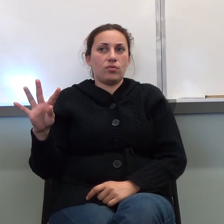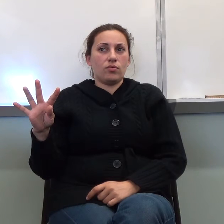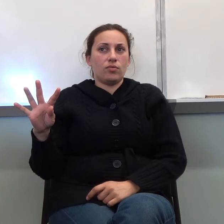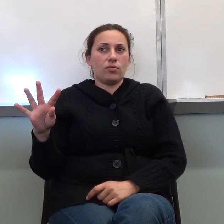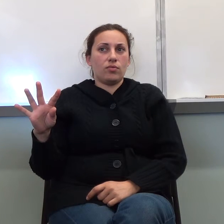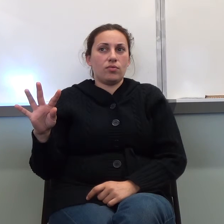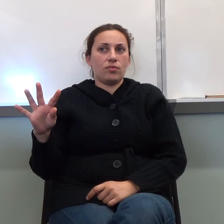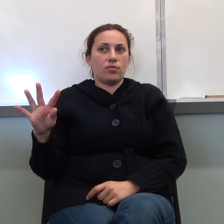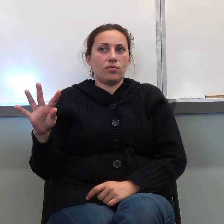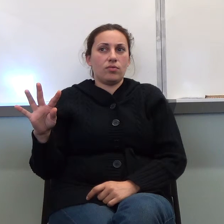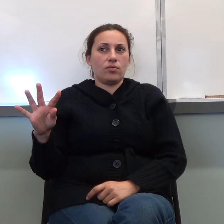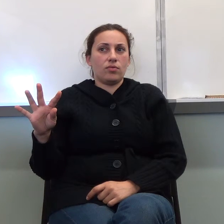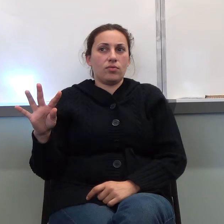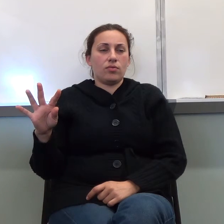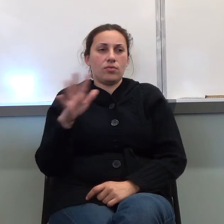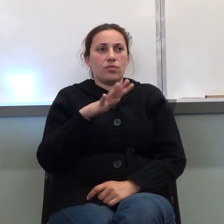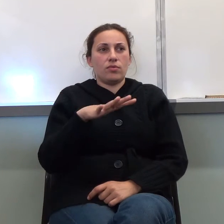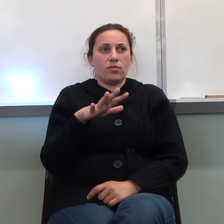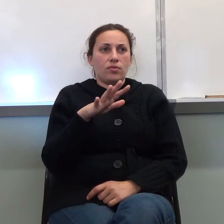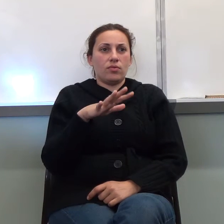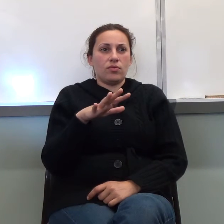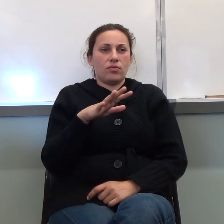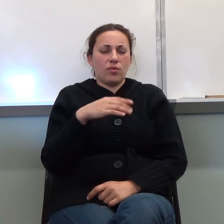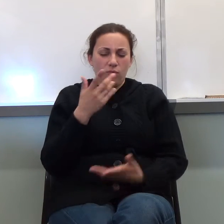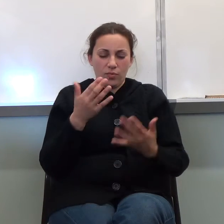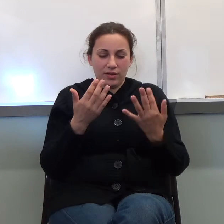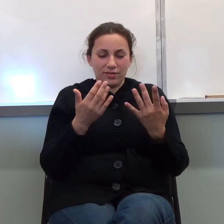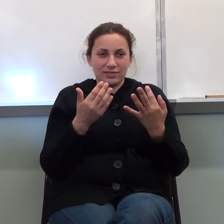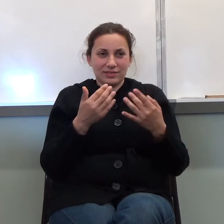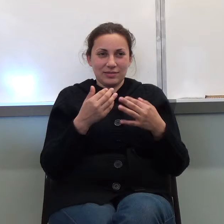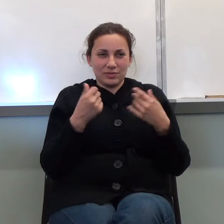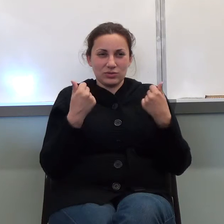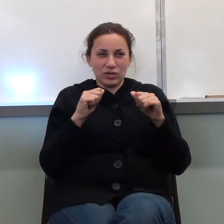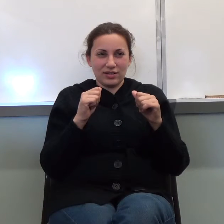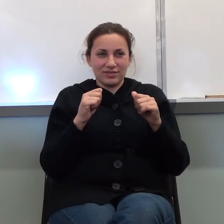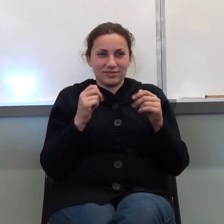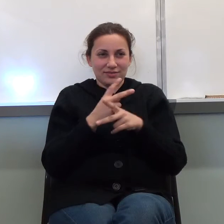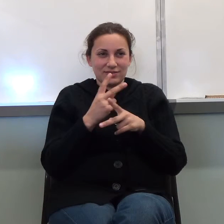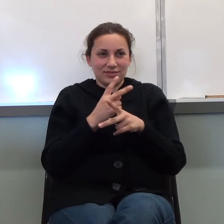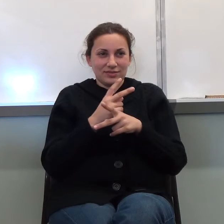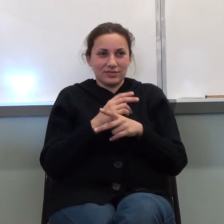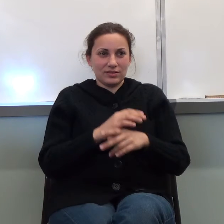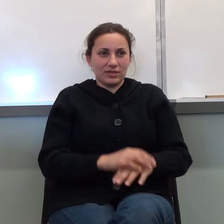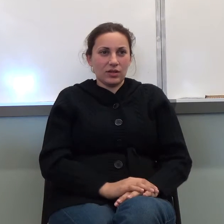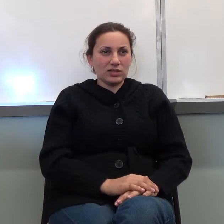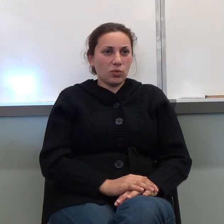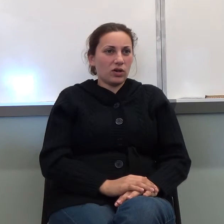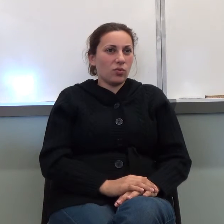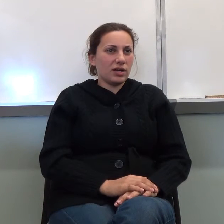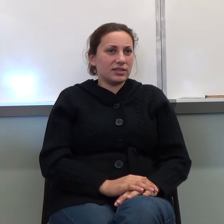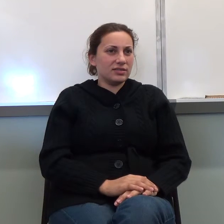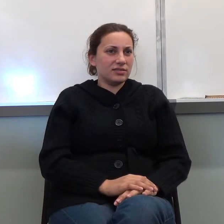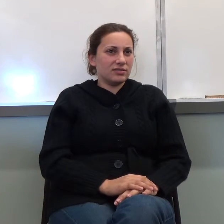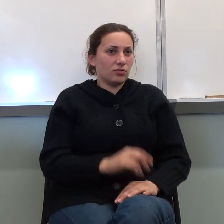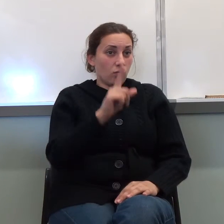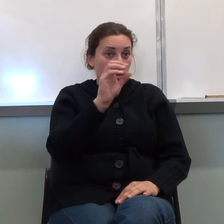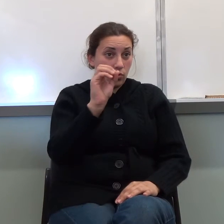This is let me just get that. Let me do that right. It's 101.